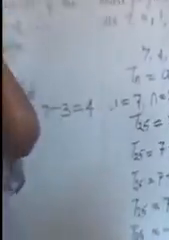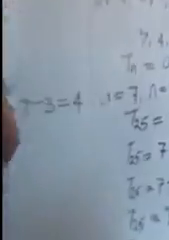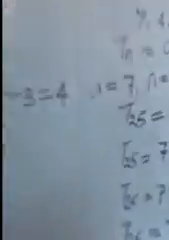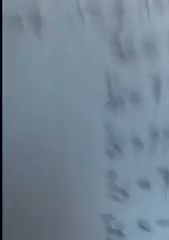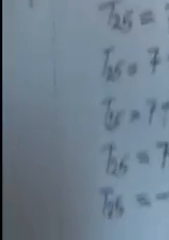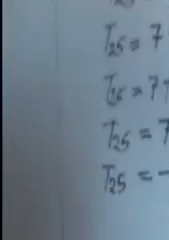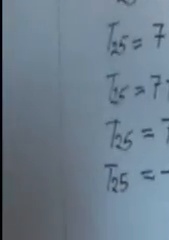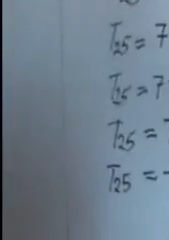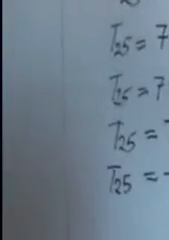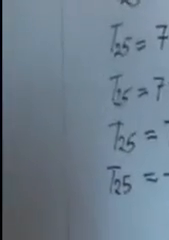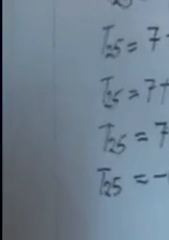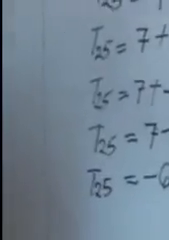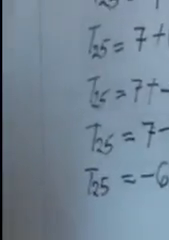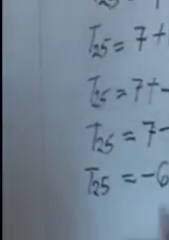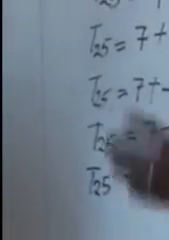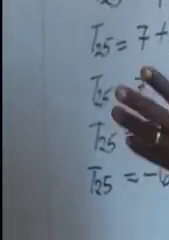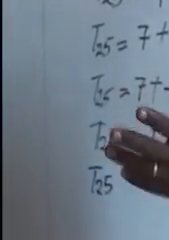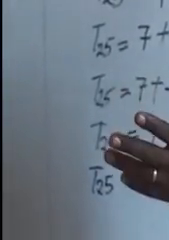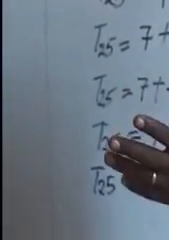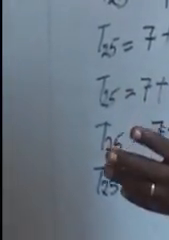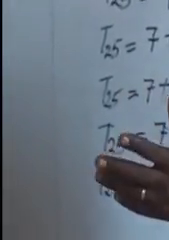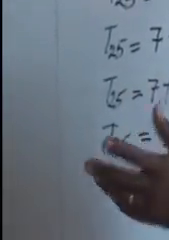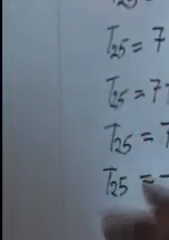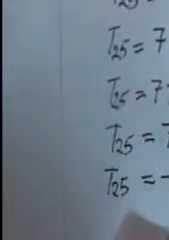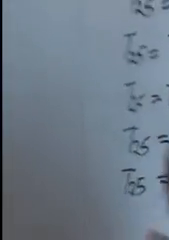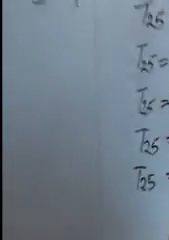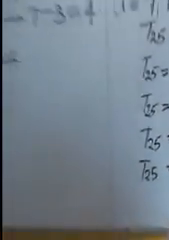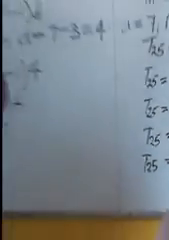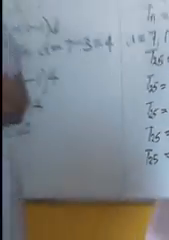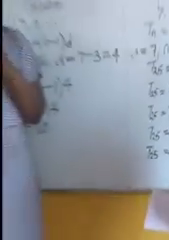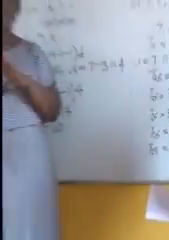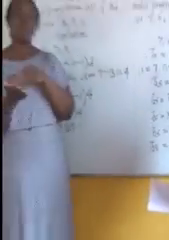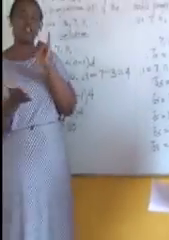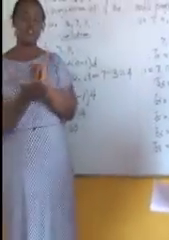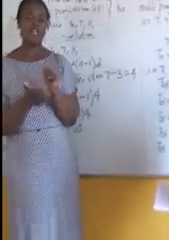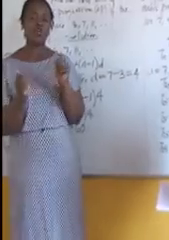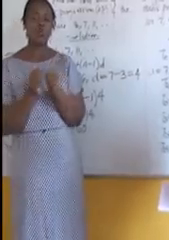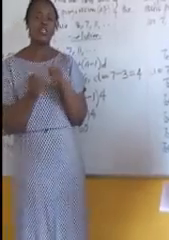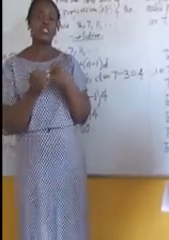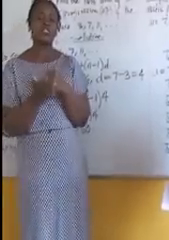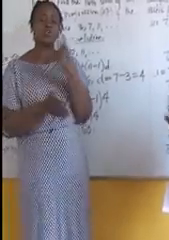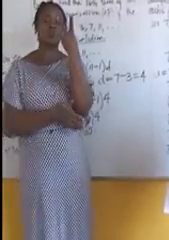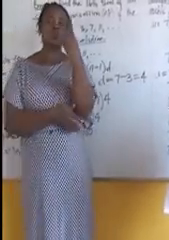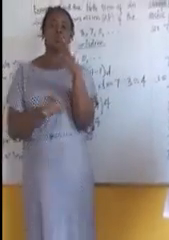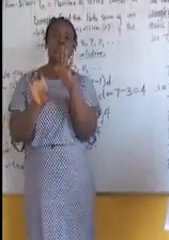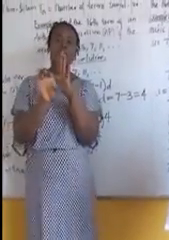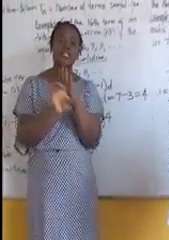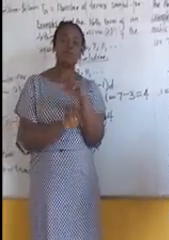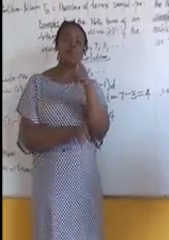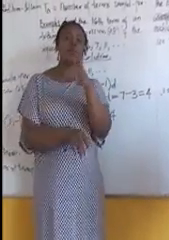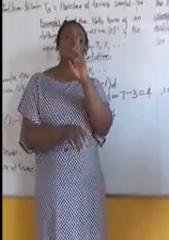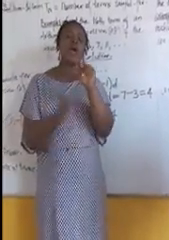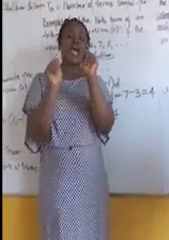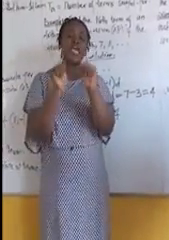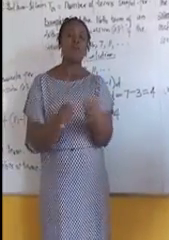Is it clear to us? I want to believe that with these 2 examples, you will be able to solve any